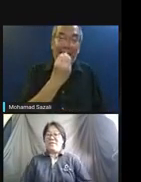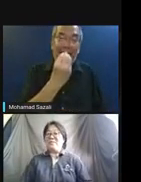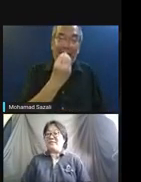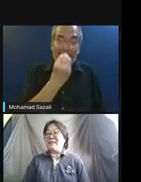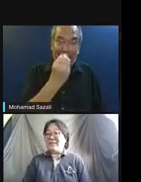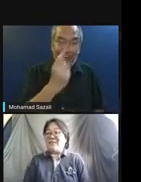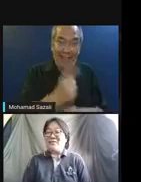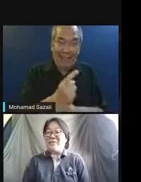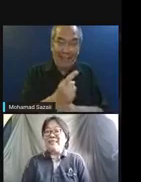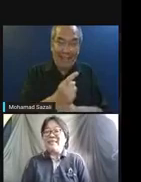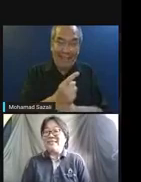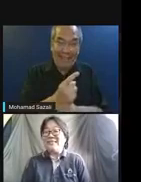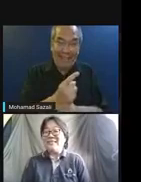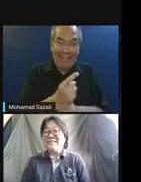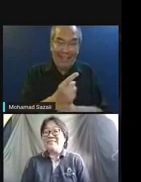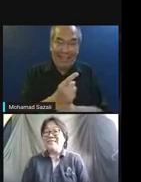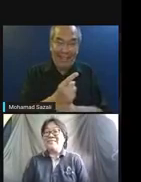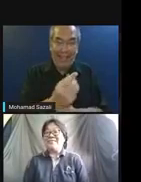Obviously, you will sign like this, right?